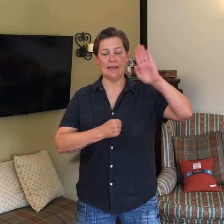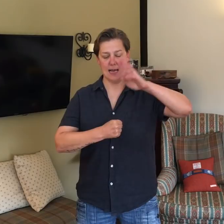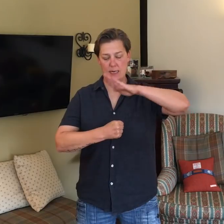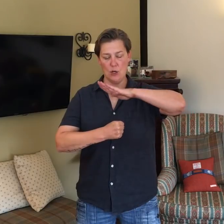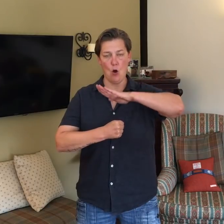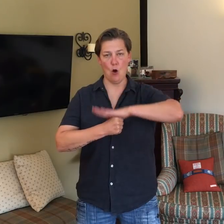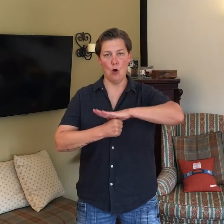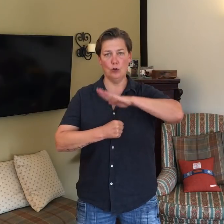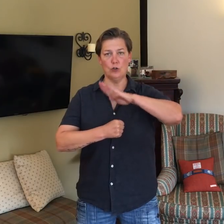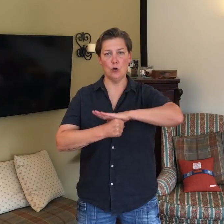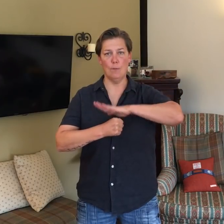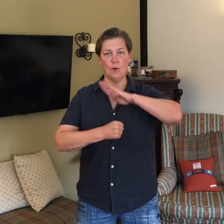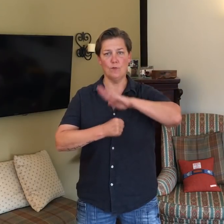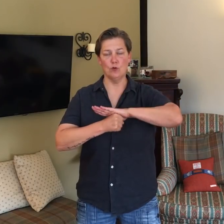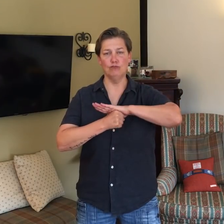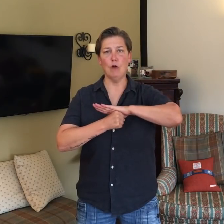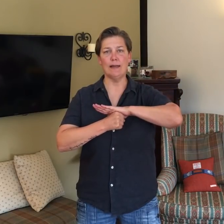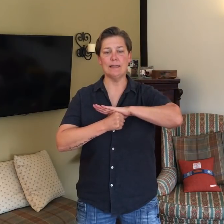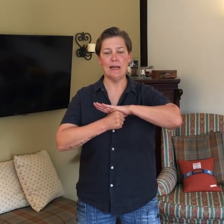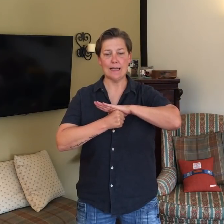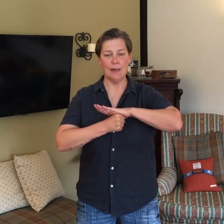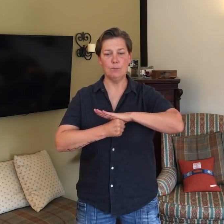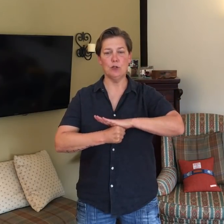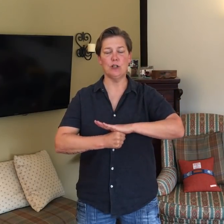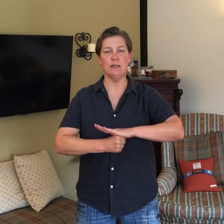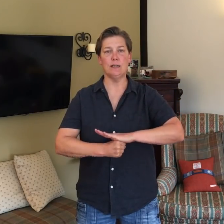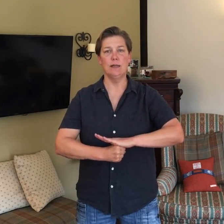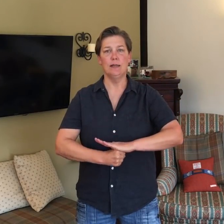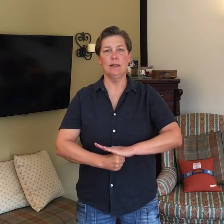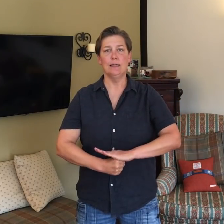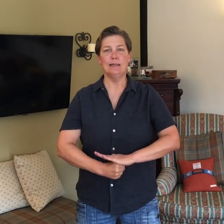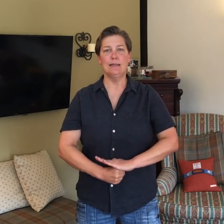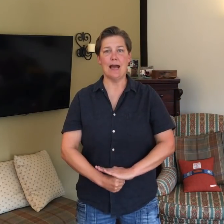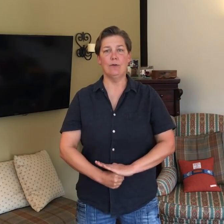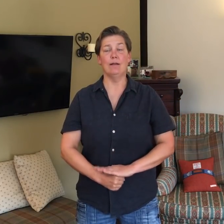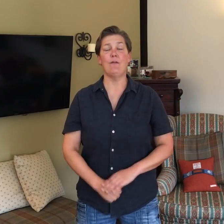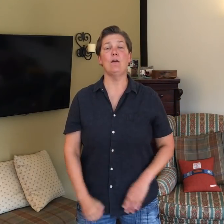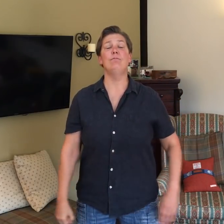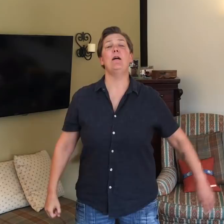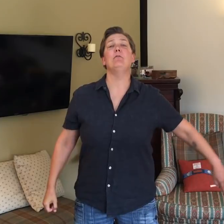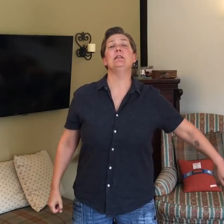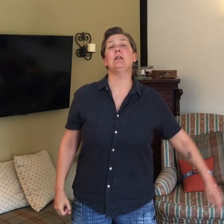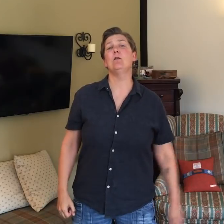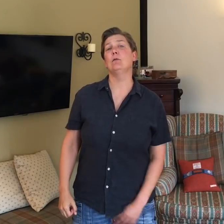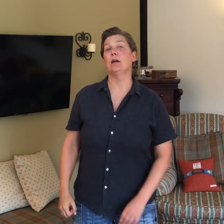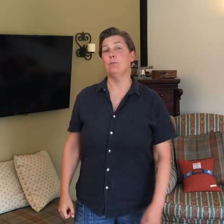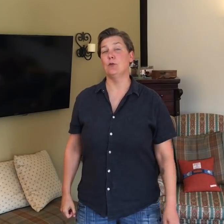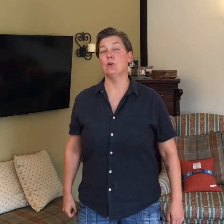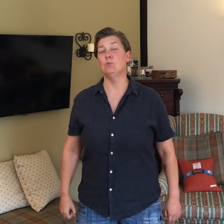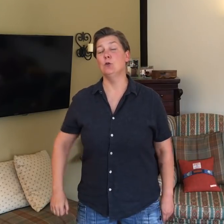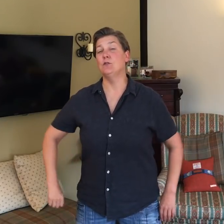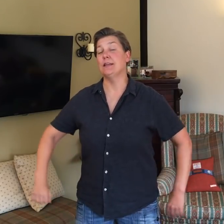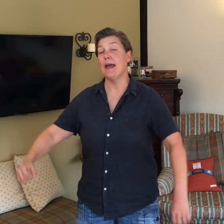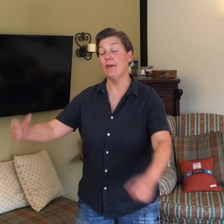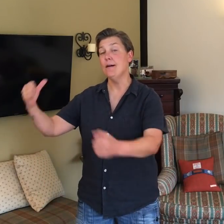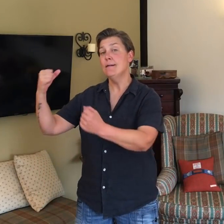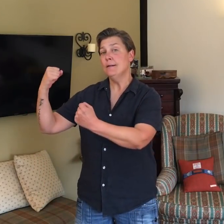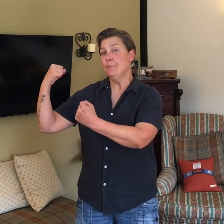hand on top of your right hand and push it down. Now very slowly we're going to put those moves together.